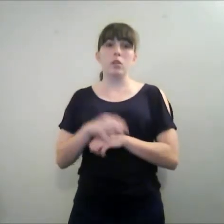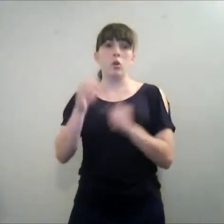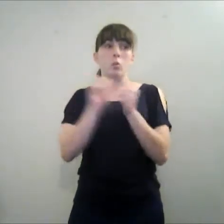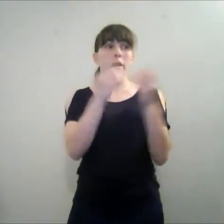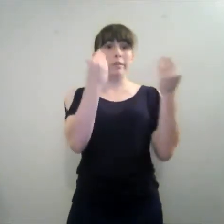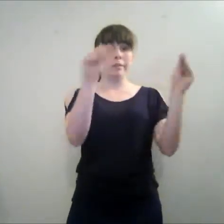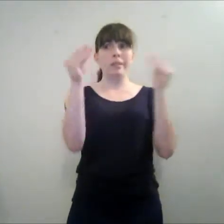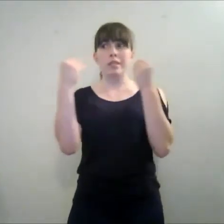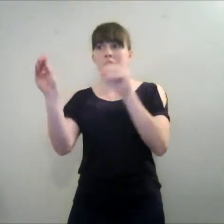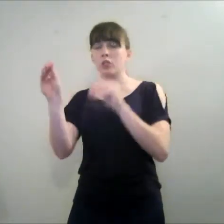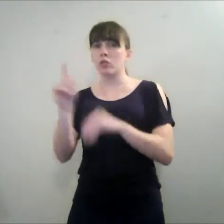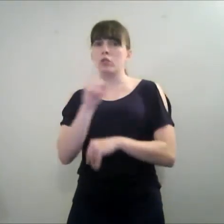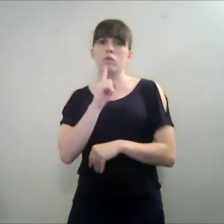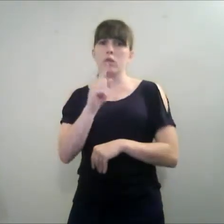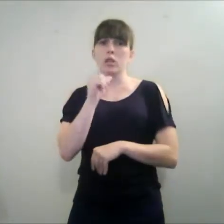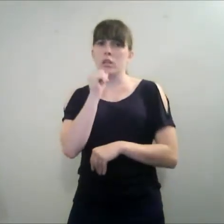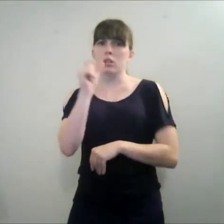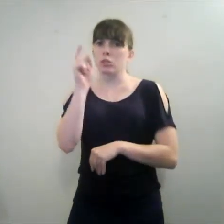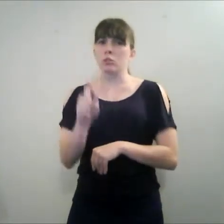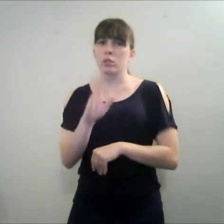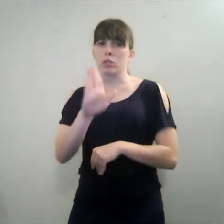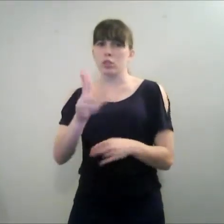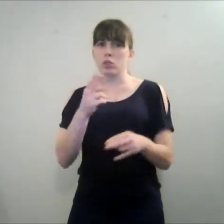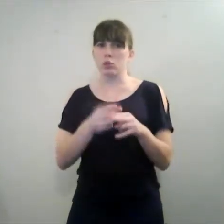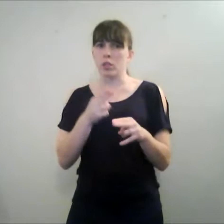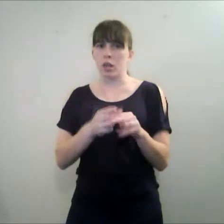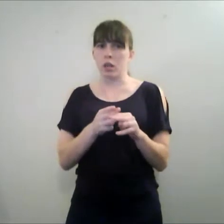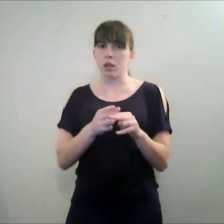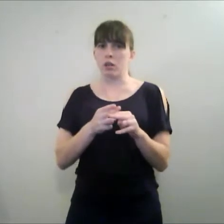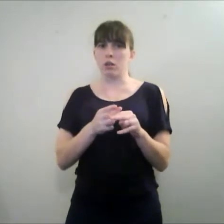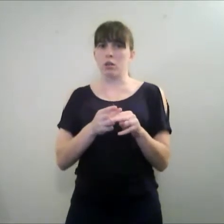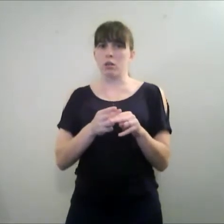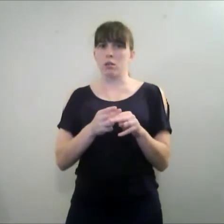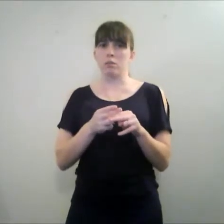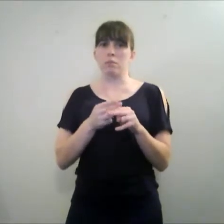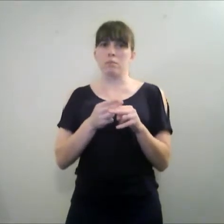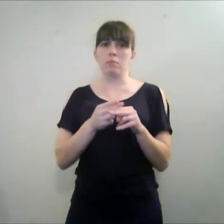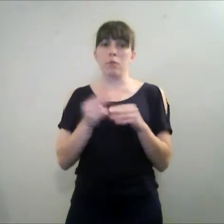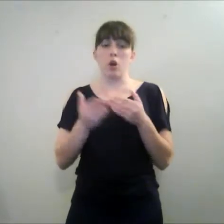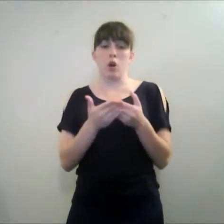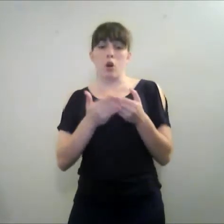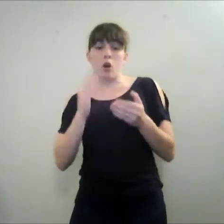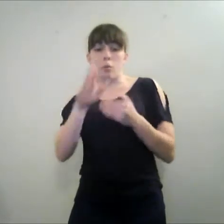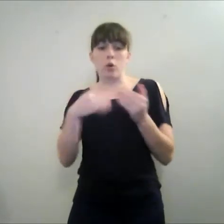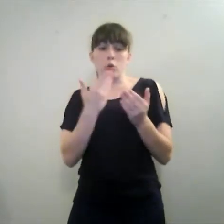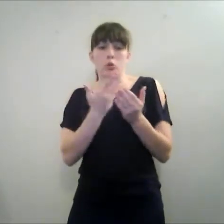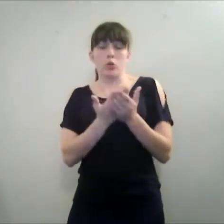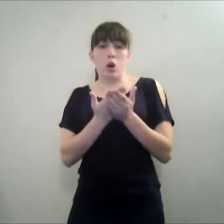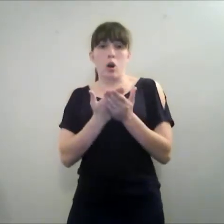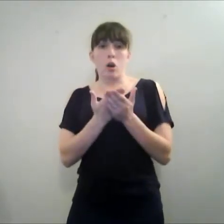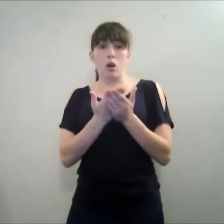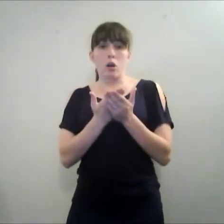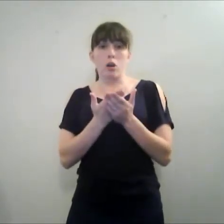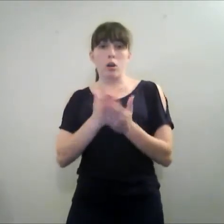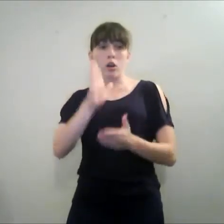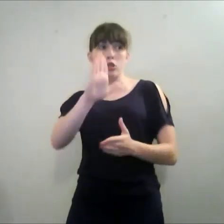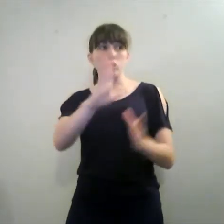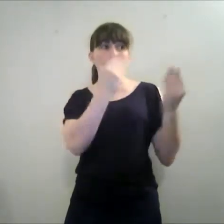transactions. Almost all of the transactions you do are not who are you? That are you allowed to drive the car? Are you allowed in the building? Are you